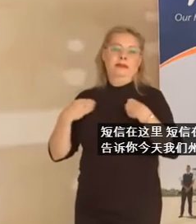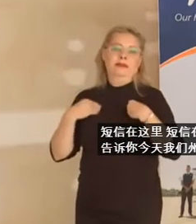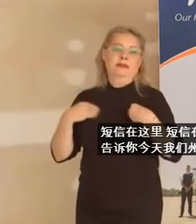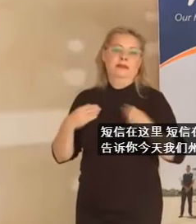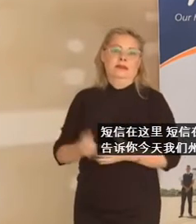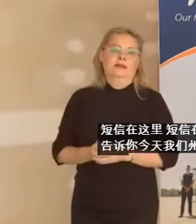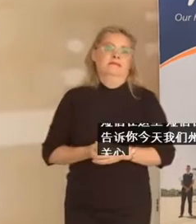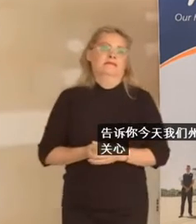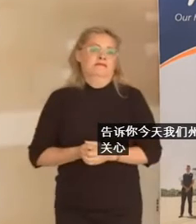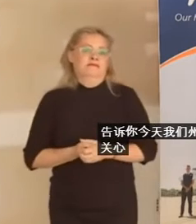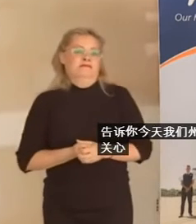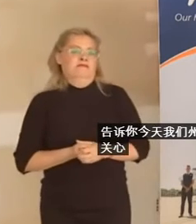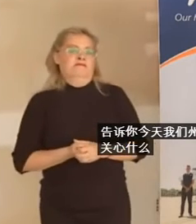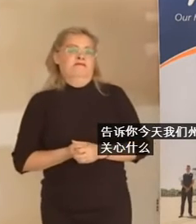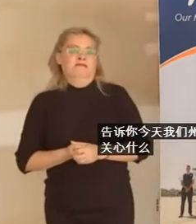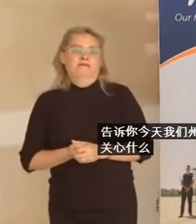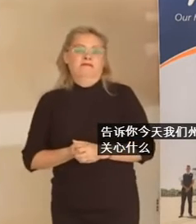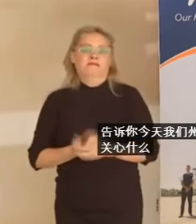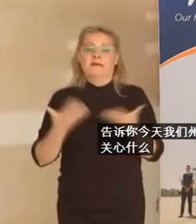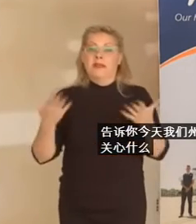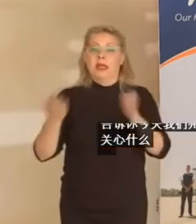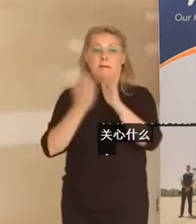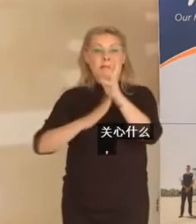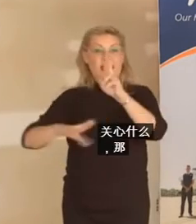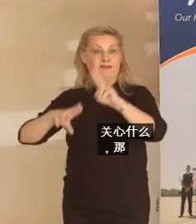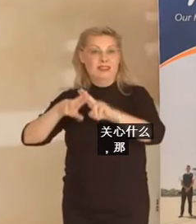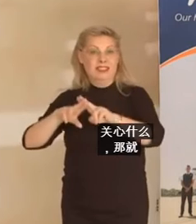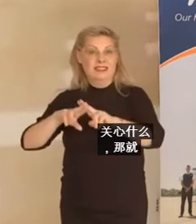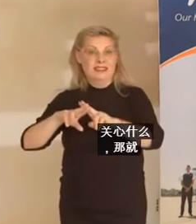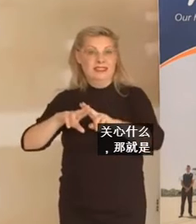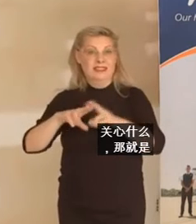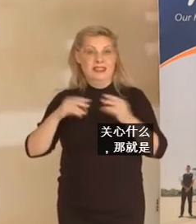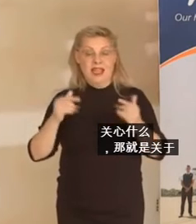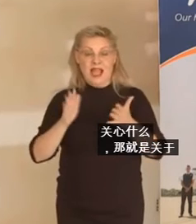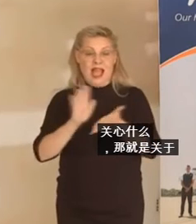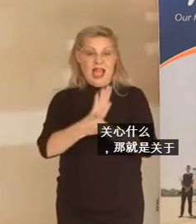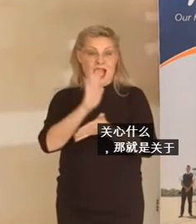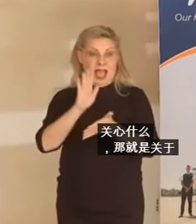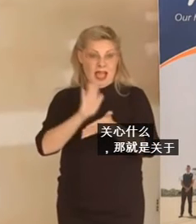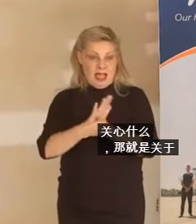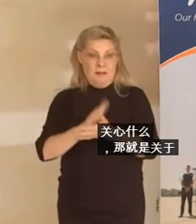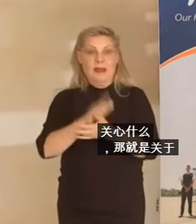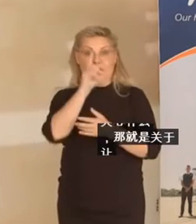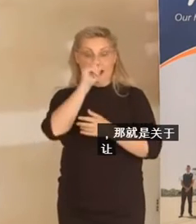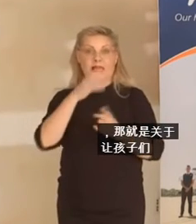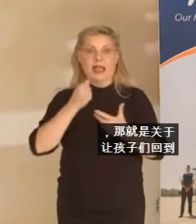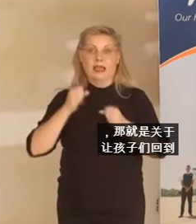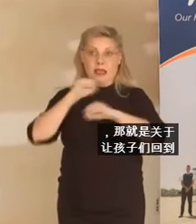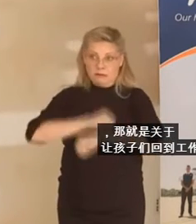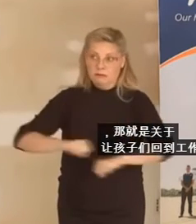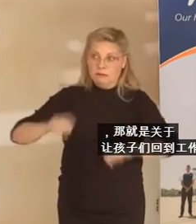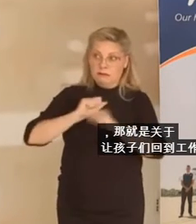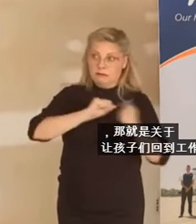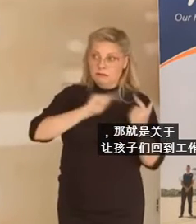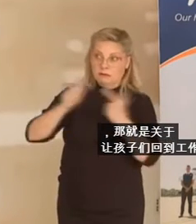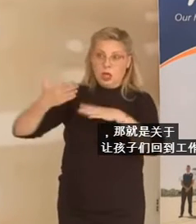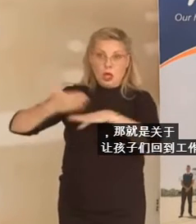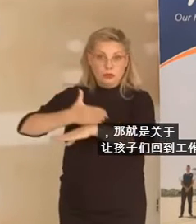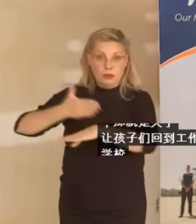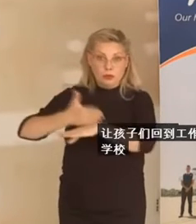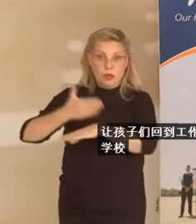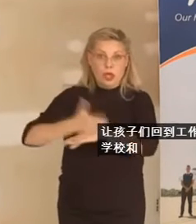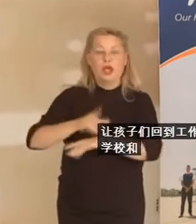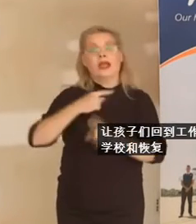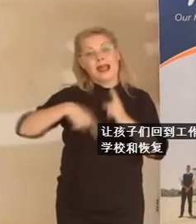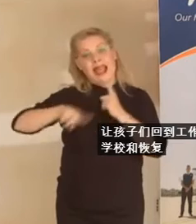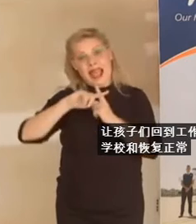right across our state care about today, and that's about the cost of living, staying in work, getting kids back